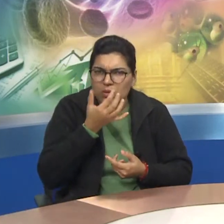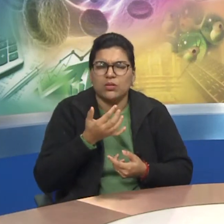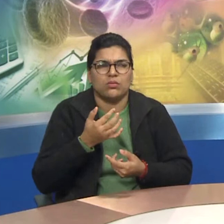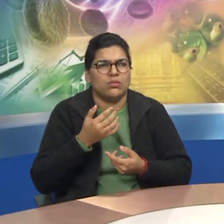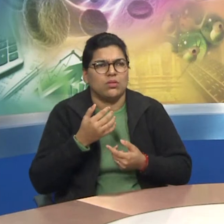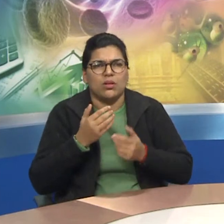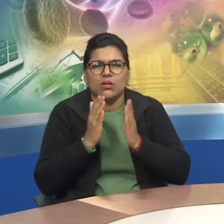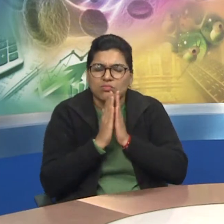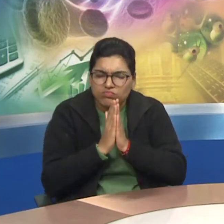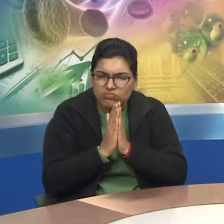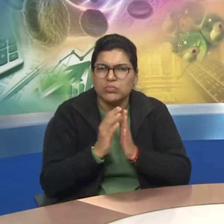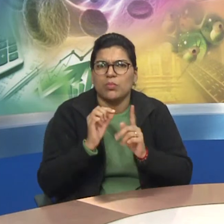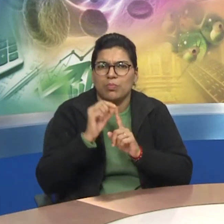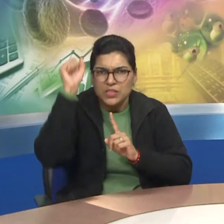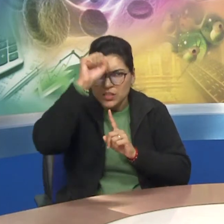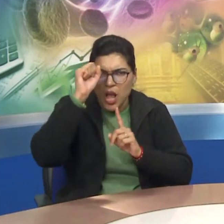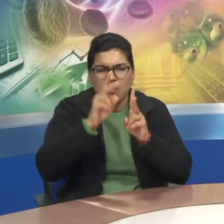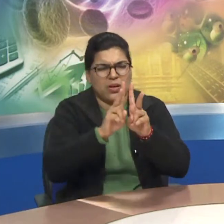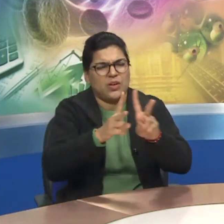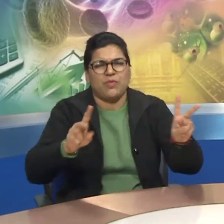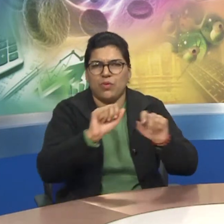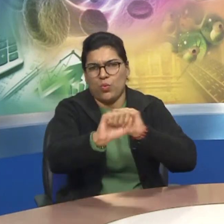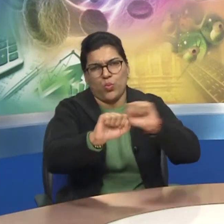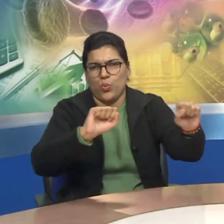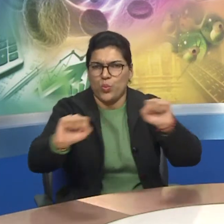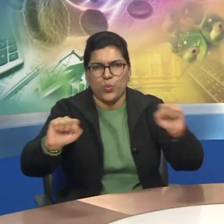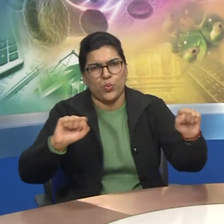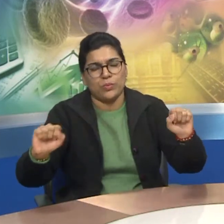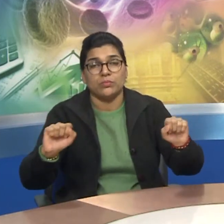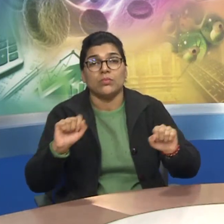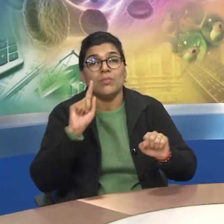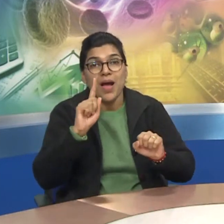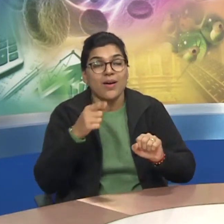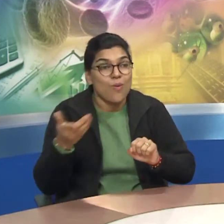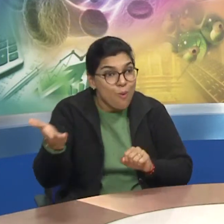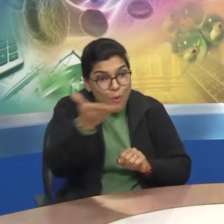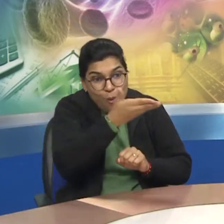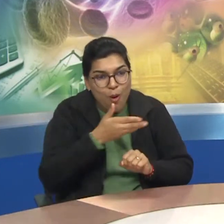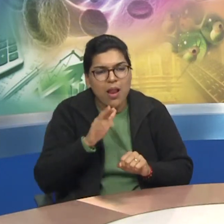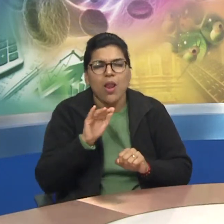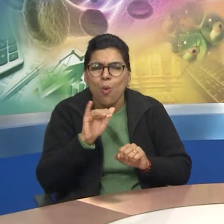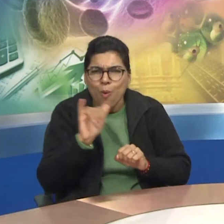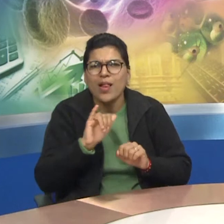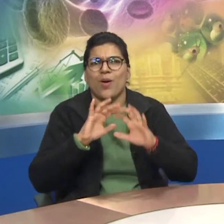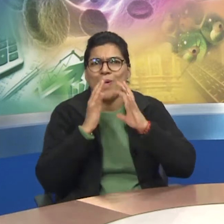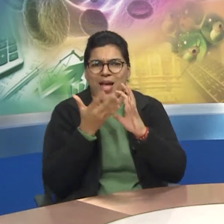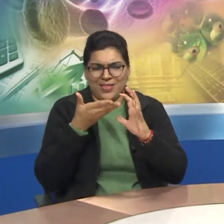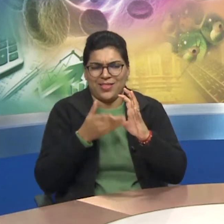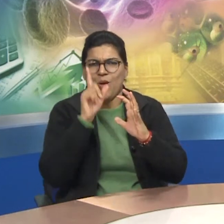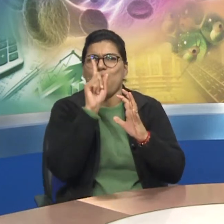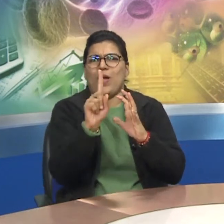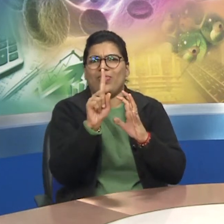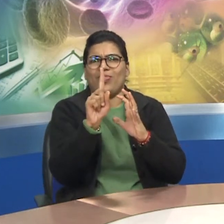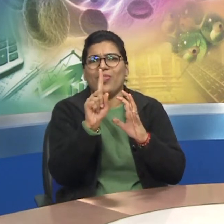but we share the same home, the earth, and must work